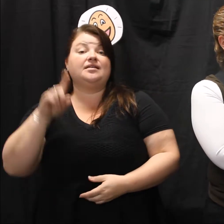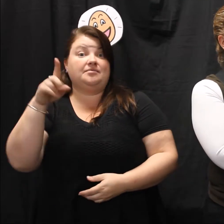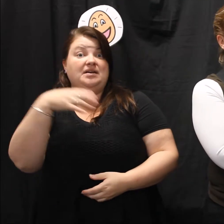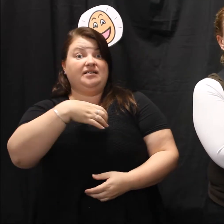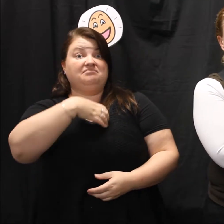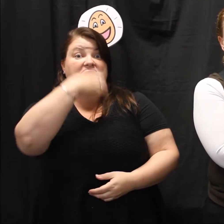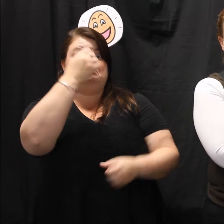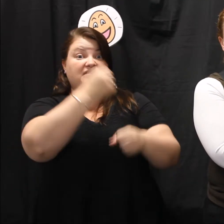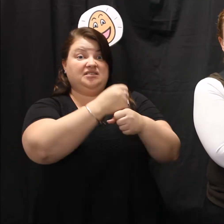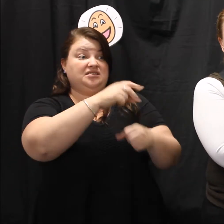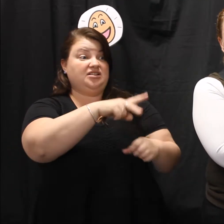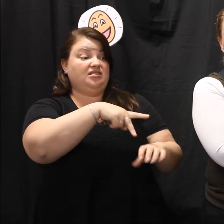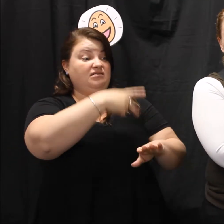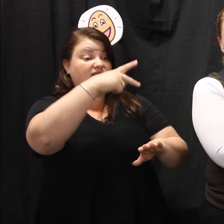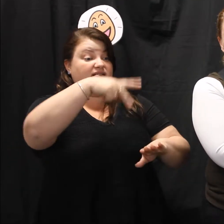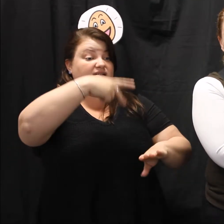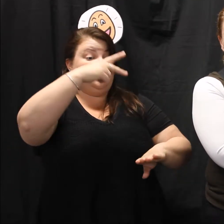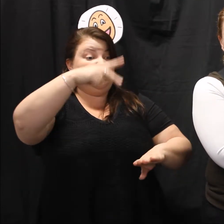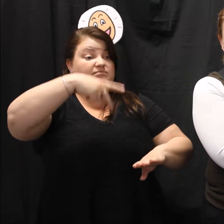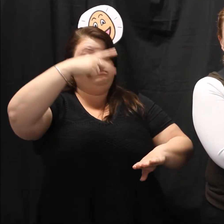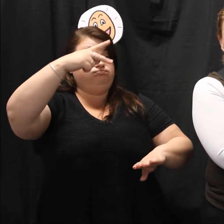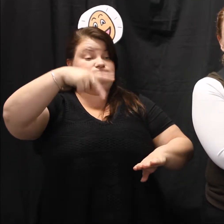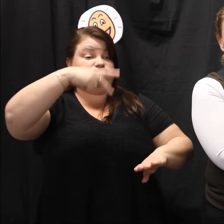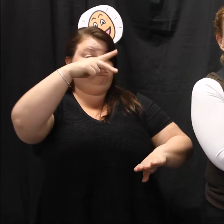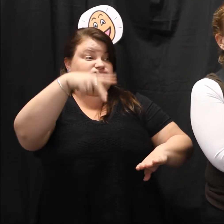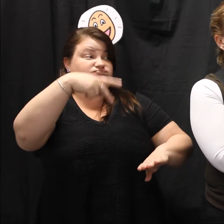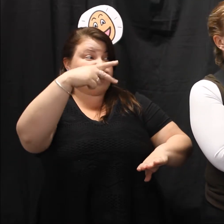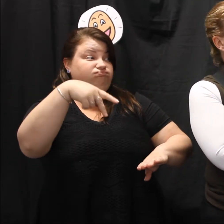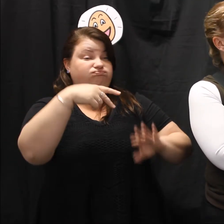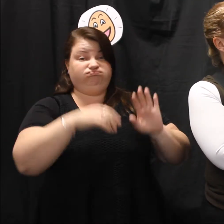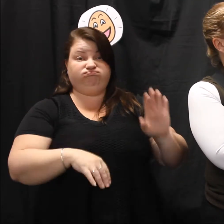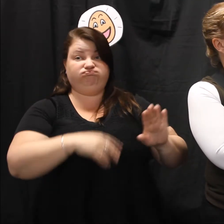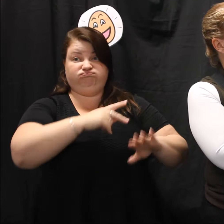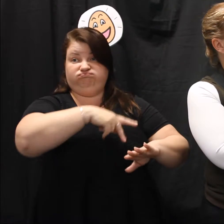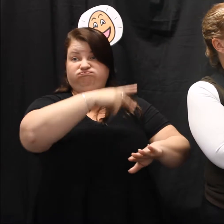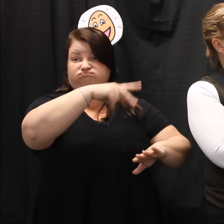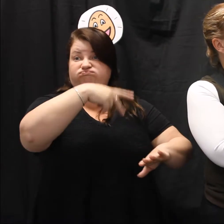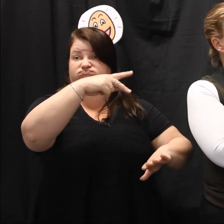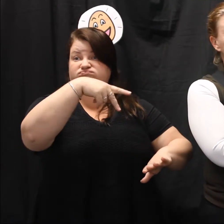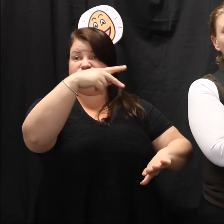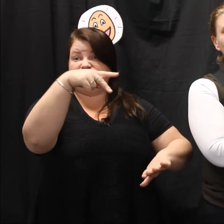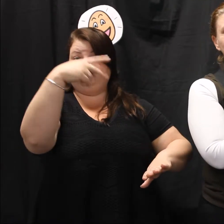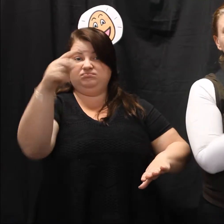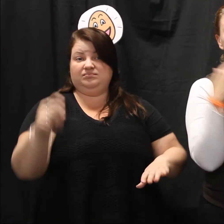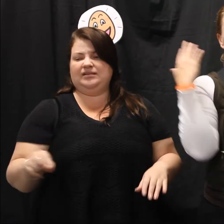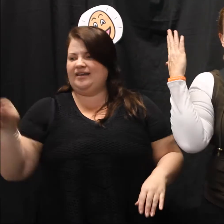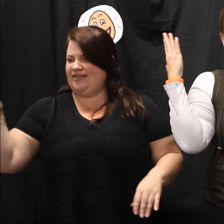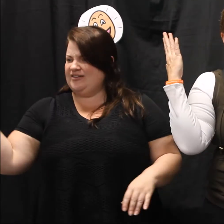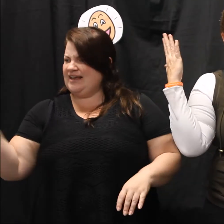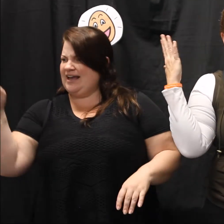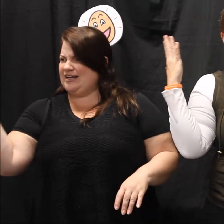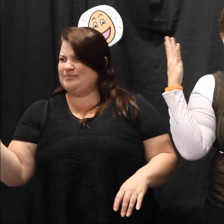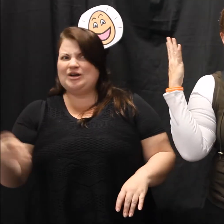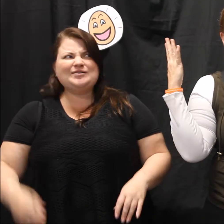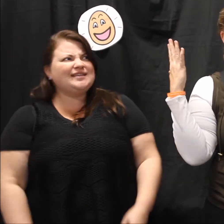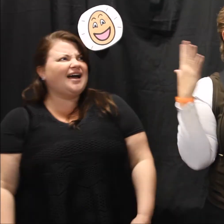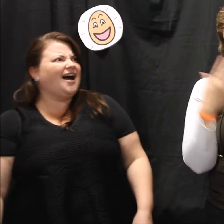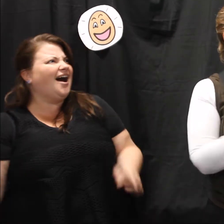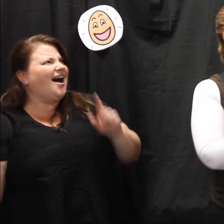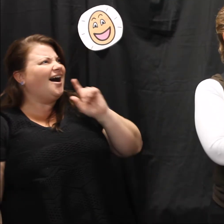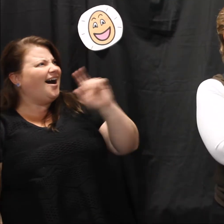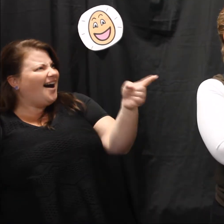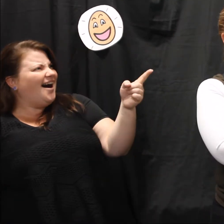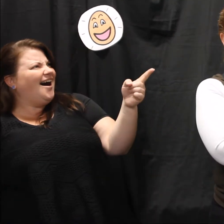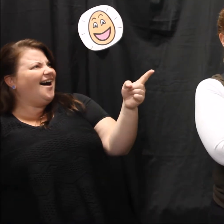on and watched him quite entranced. They shouted, "It's a